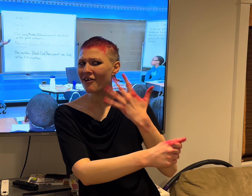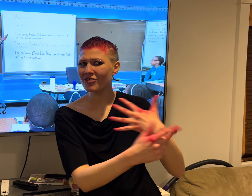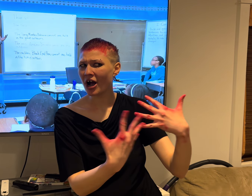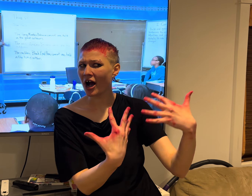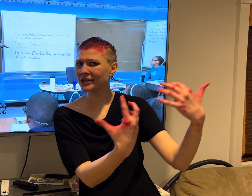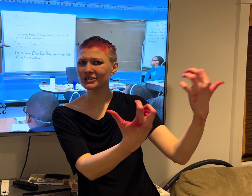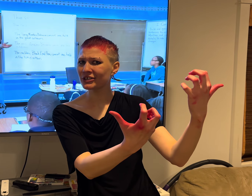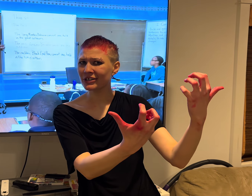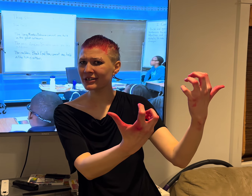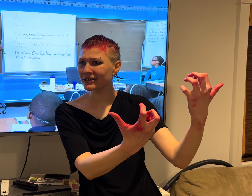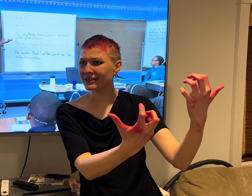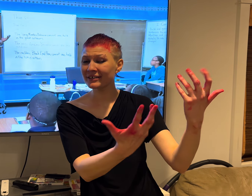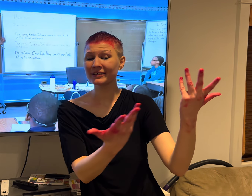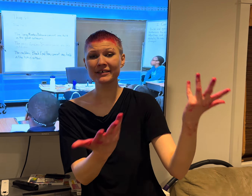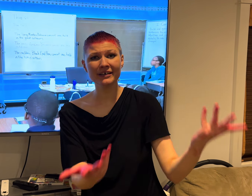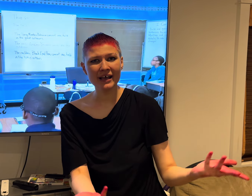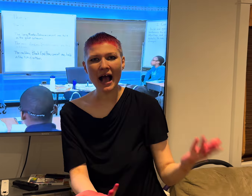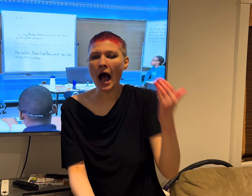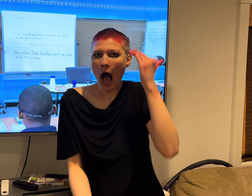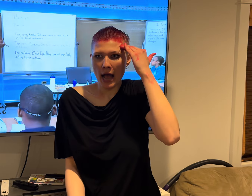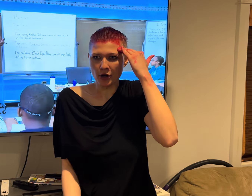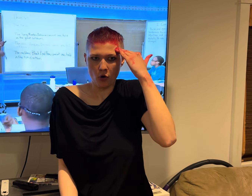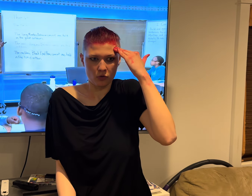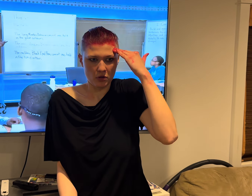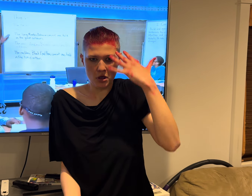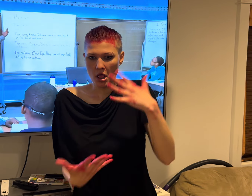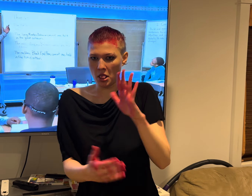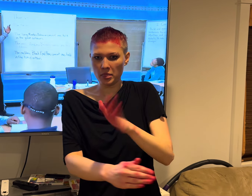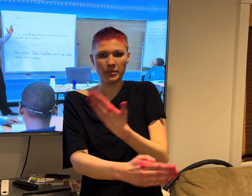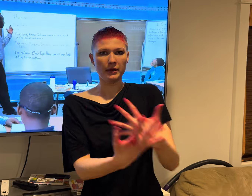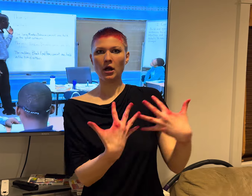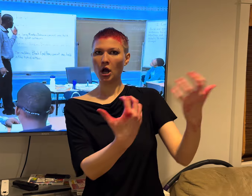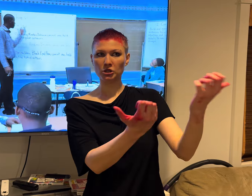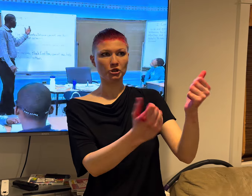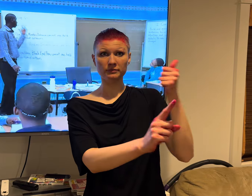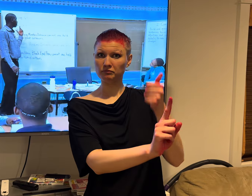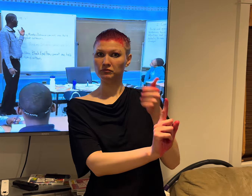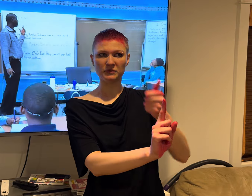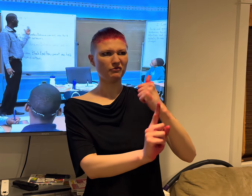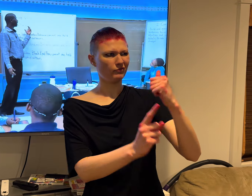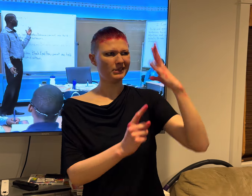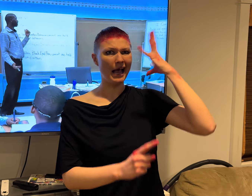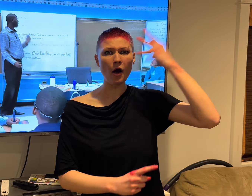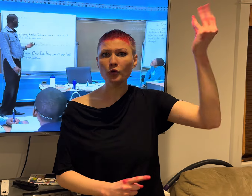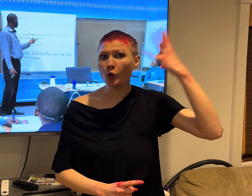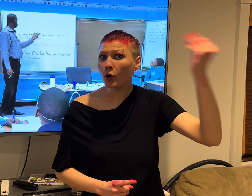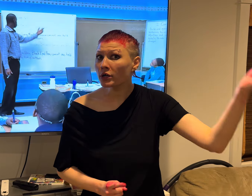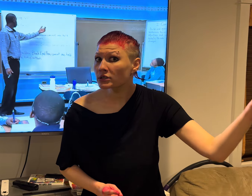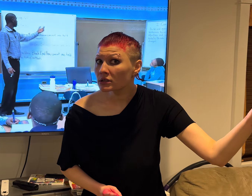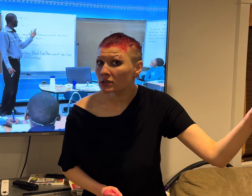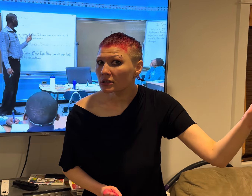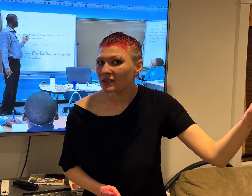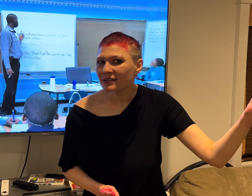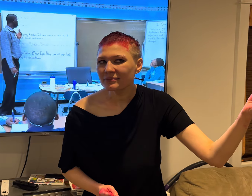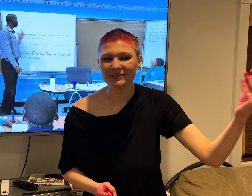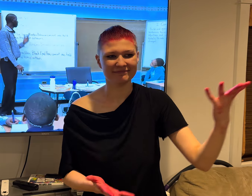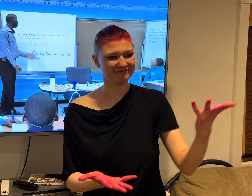outdoors. You know, I guess that's pretty cool. The concert was held outdoors. The fantastic concert was held in the beautiful